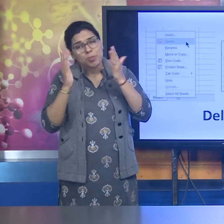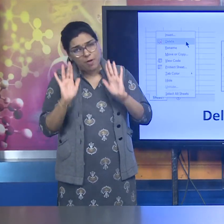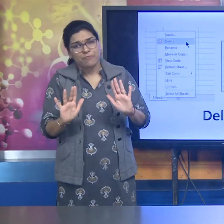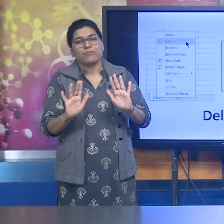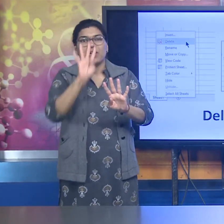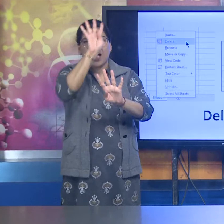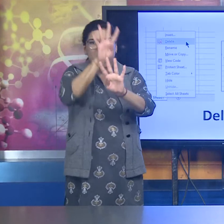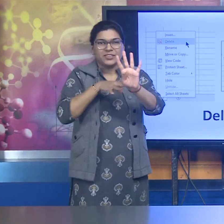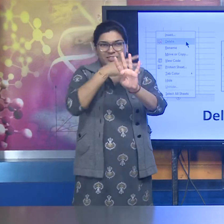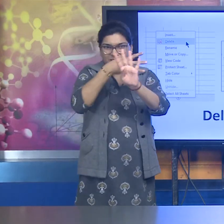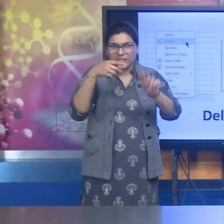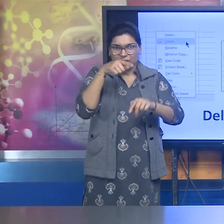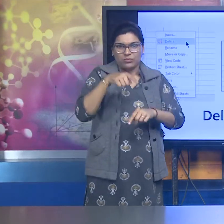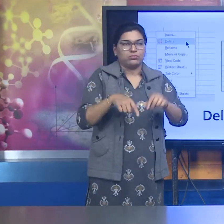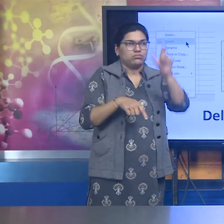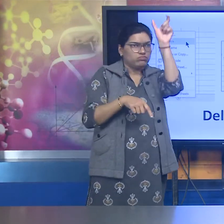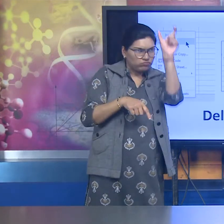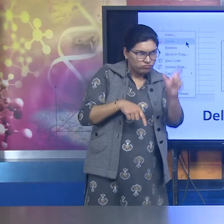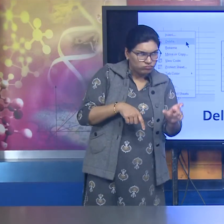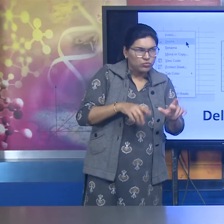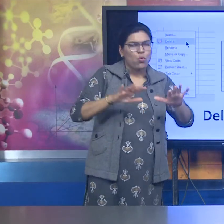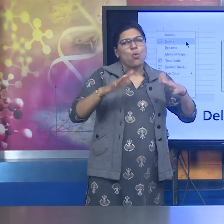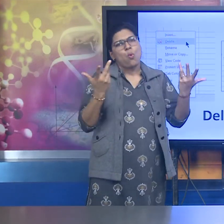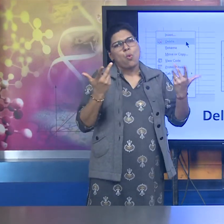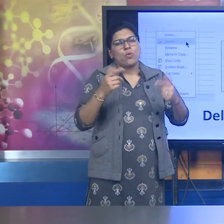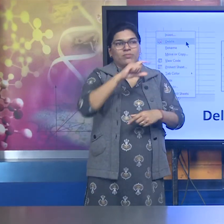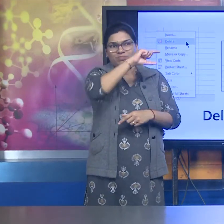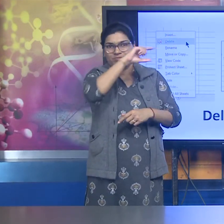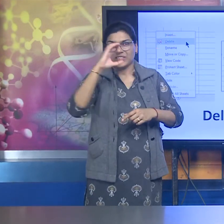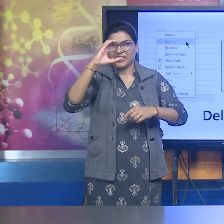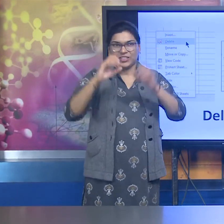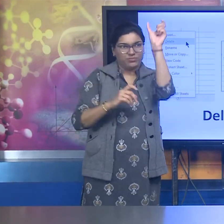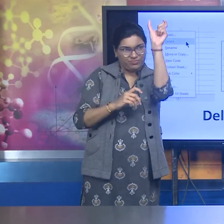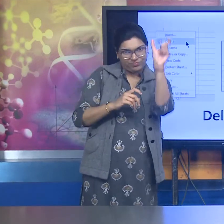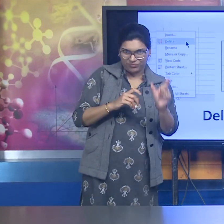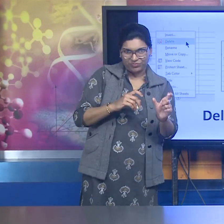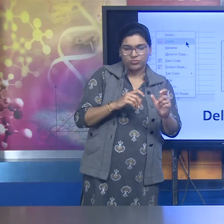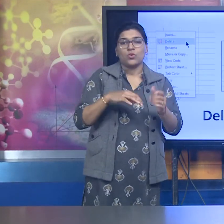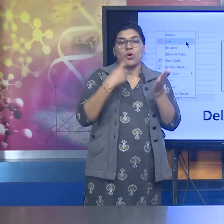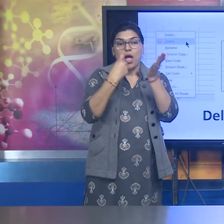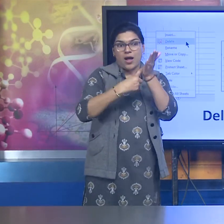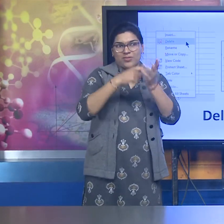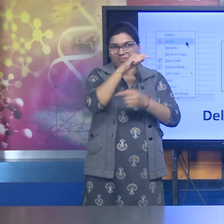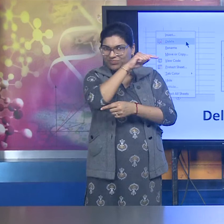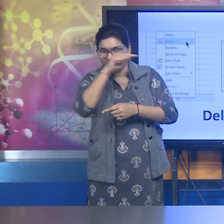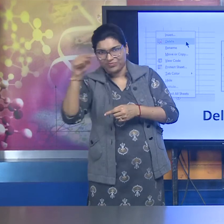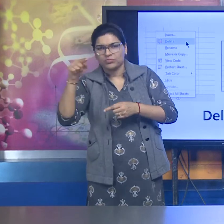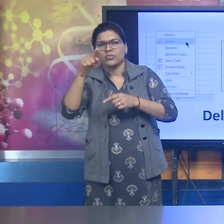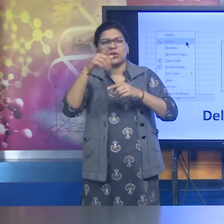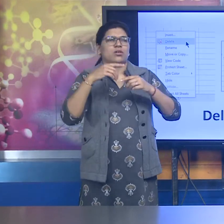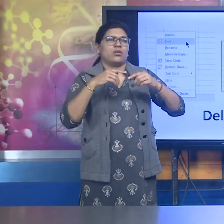Delete. You have an option of delete a